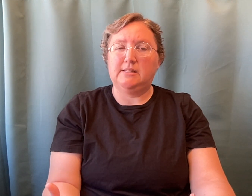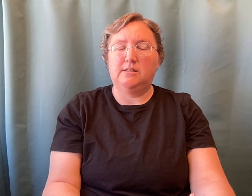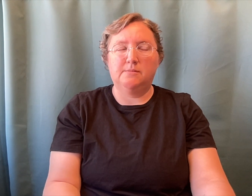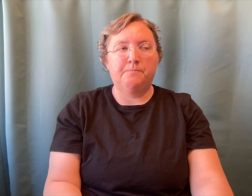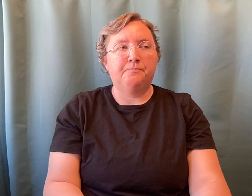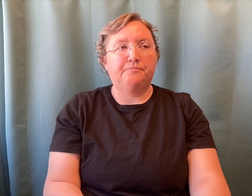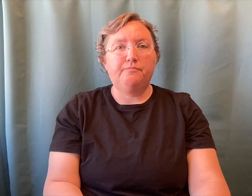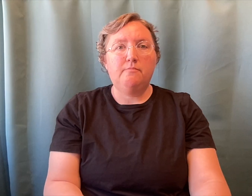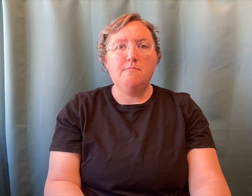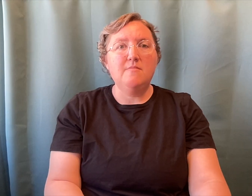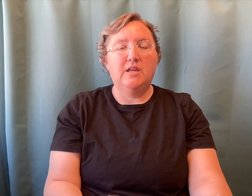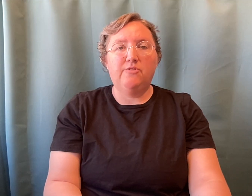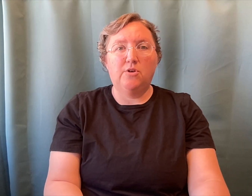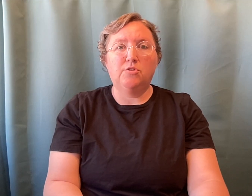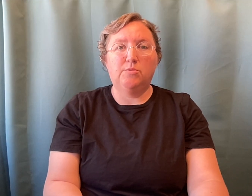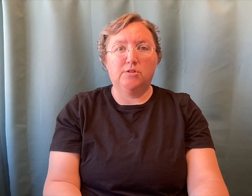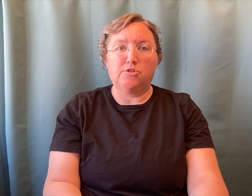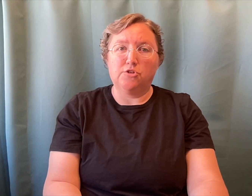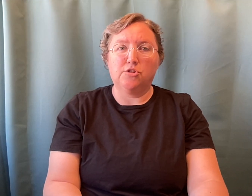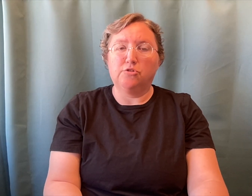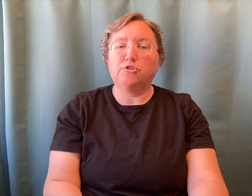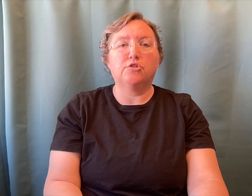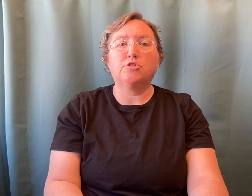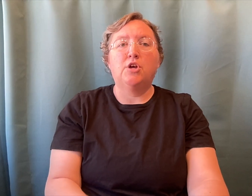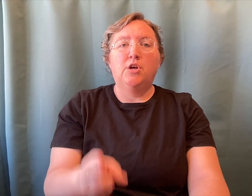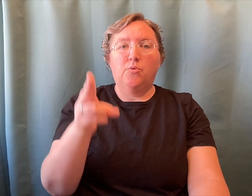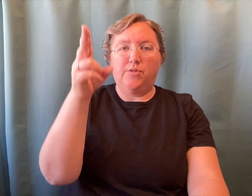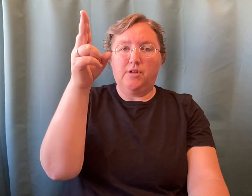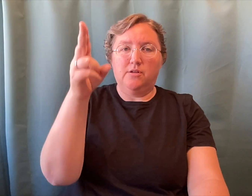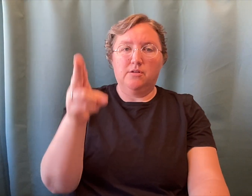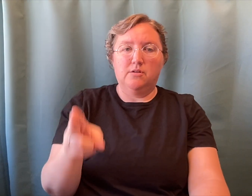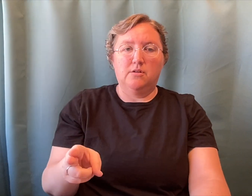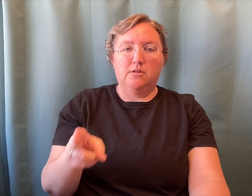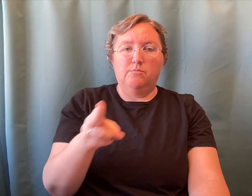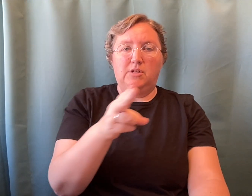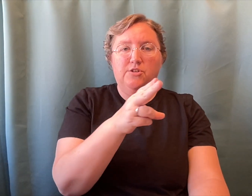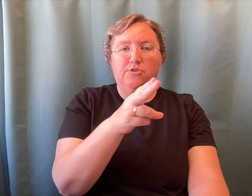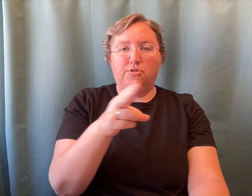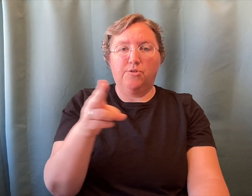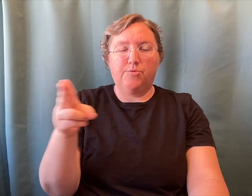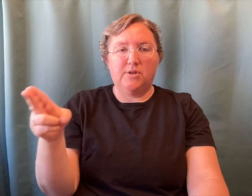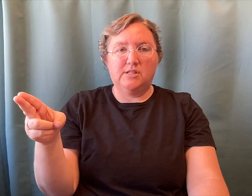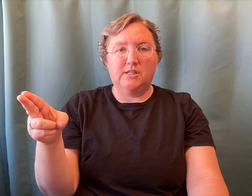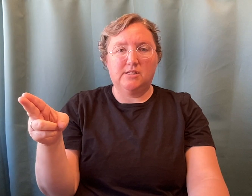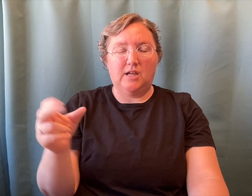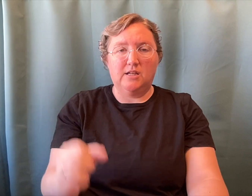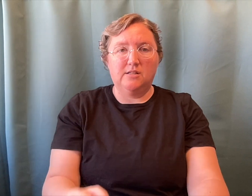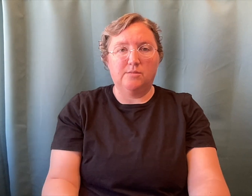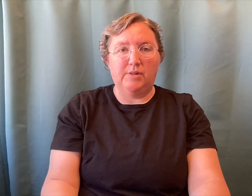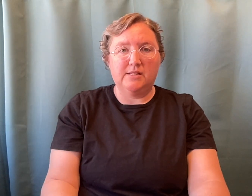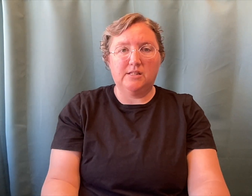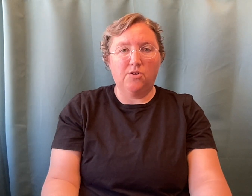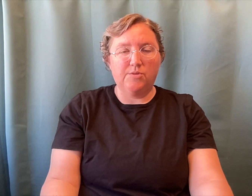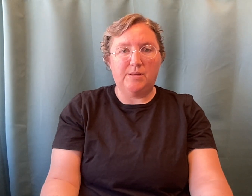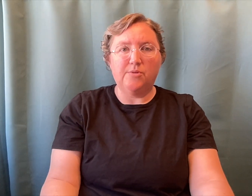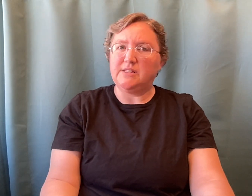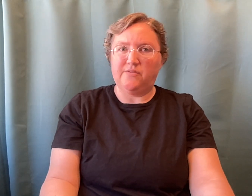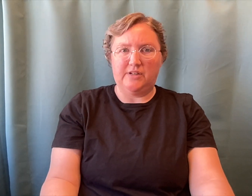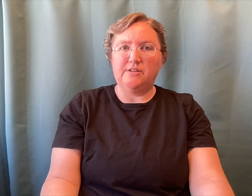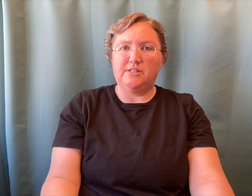blessings. If you go to a liturgical church where the minister or the priest signs the blessing over the people, that's a very